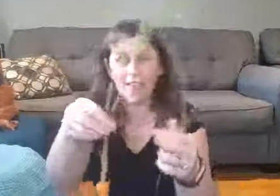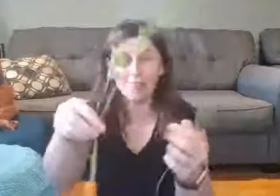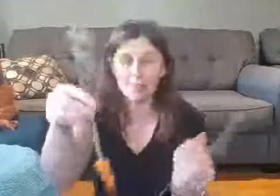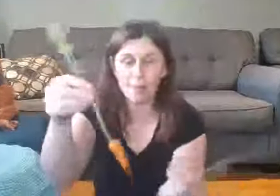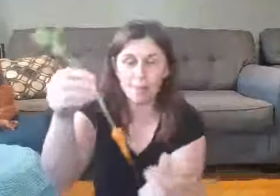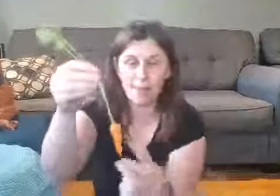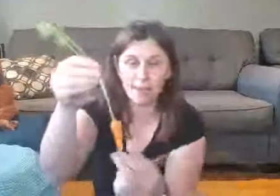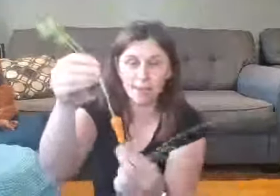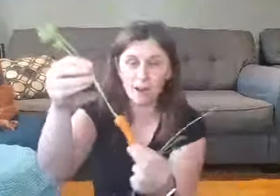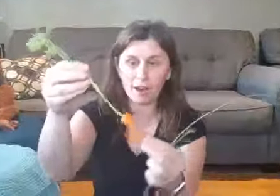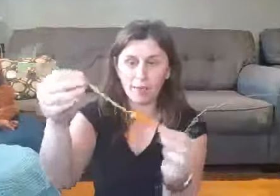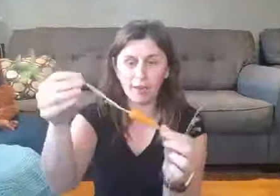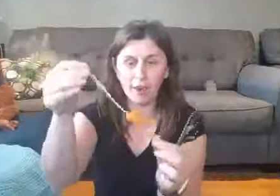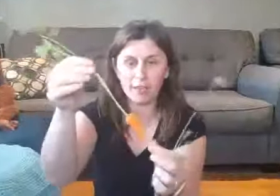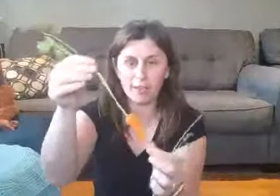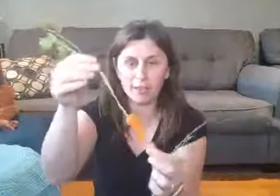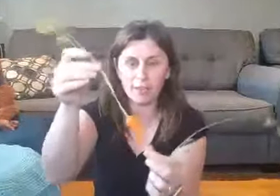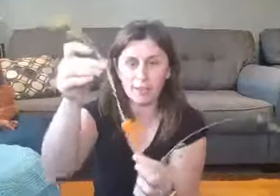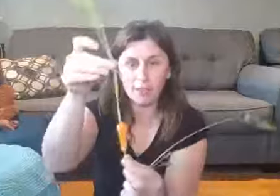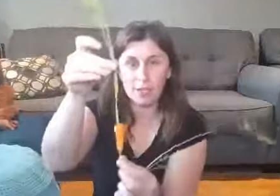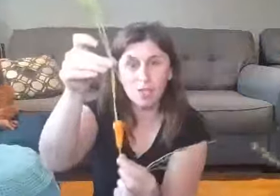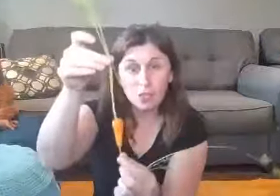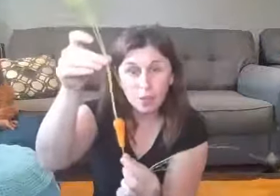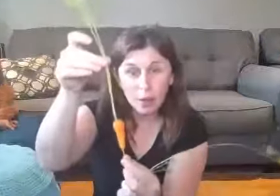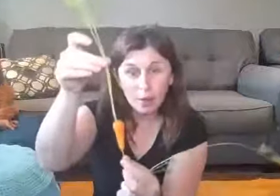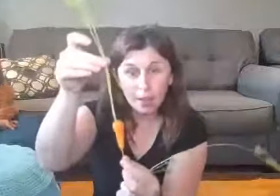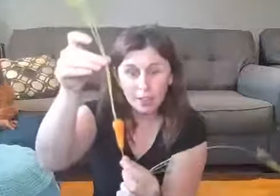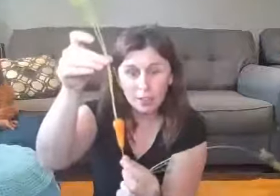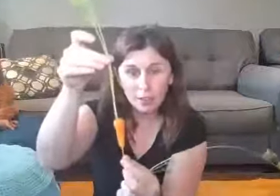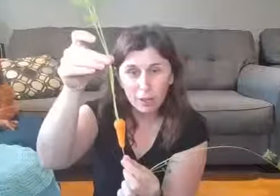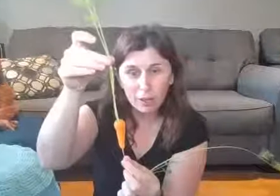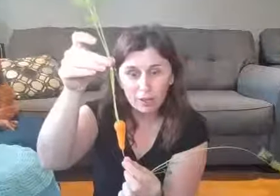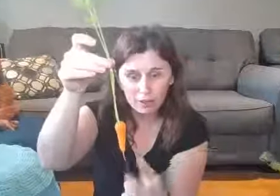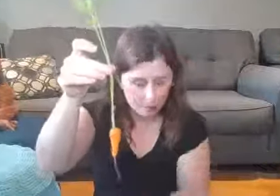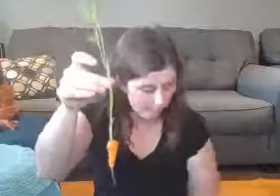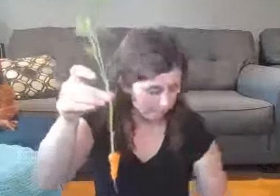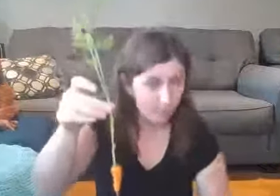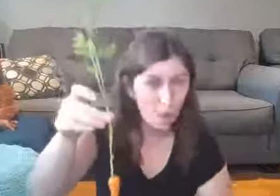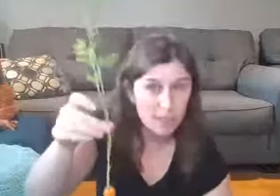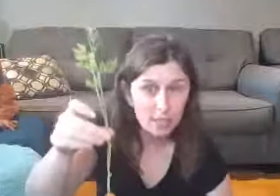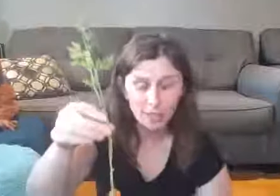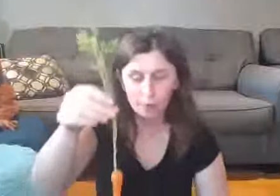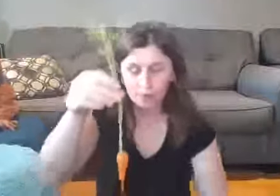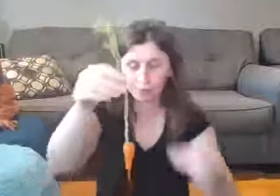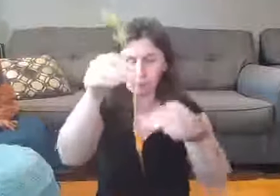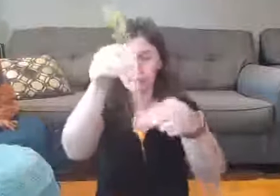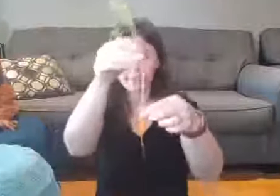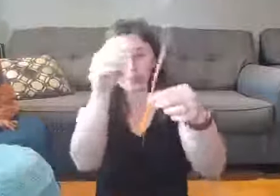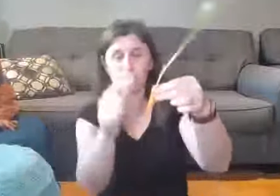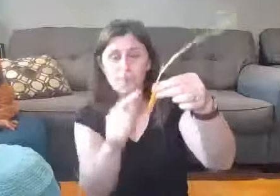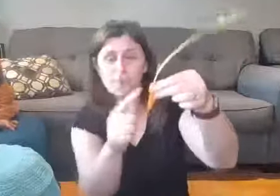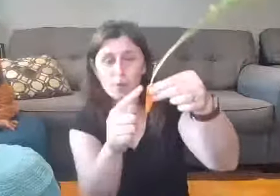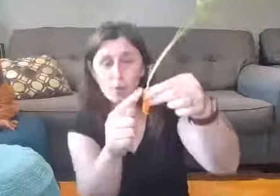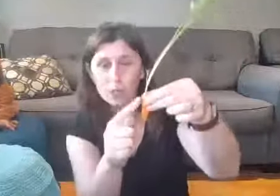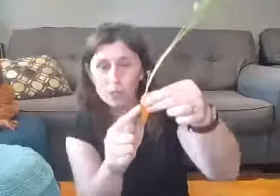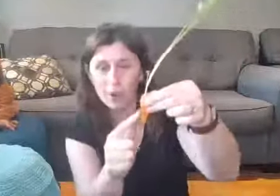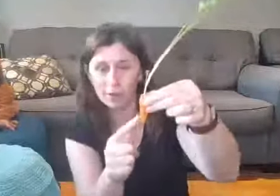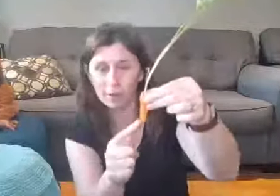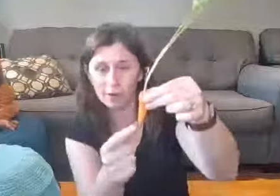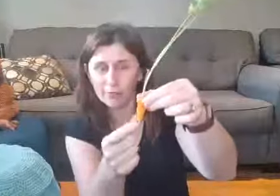from my backyard in my garden. Do you know how carrots grow? I'll tell you. So this orange part, the part that